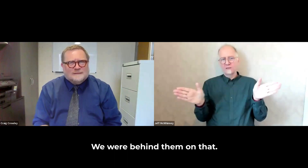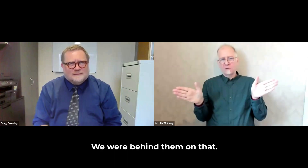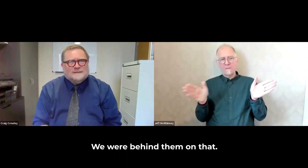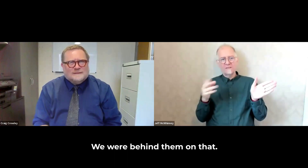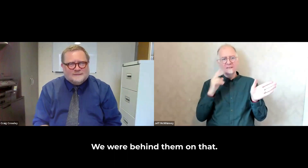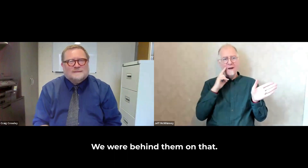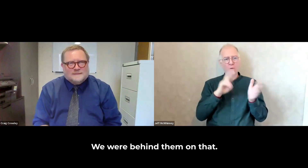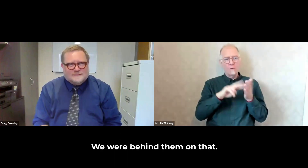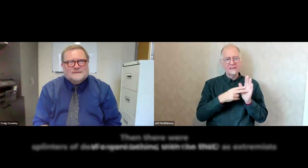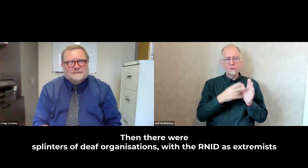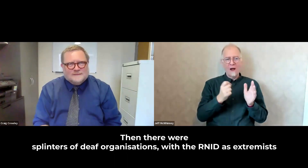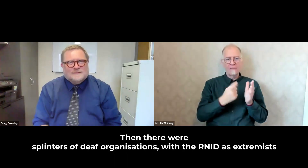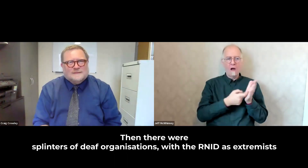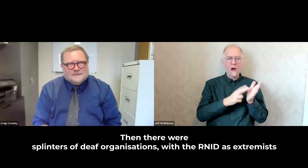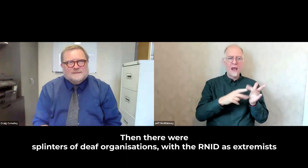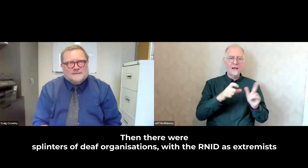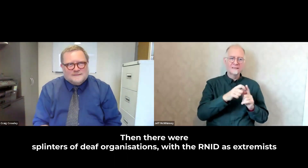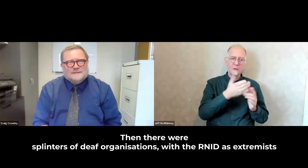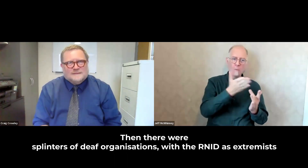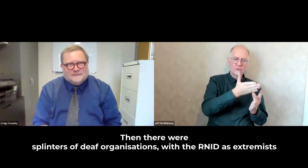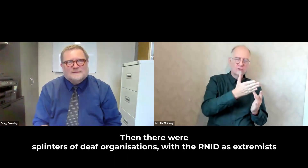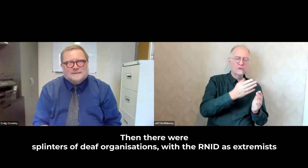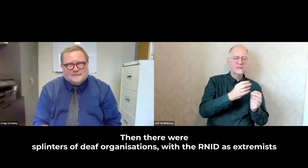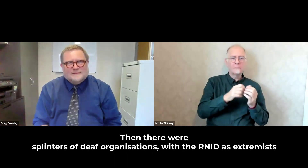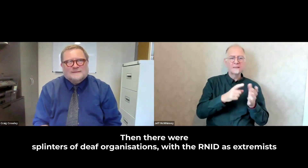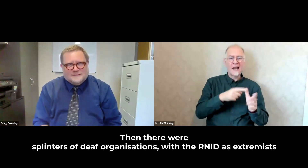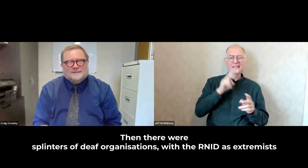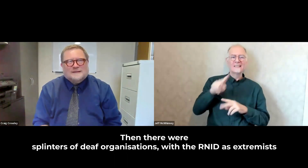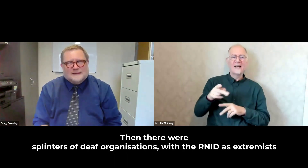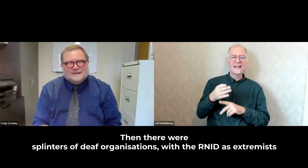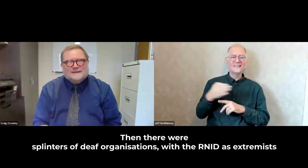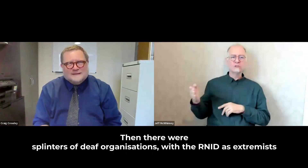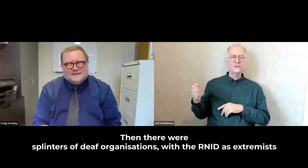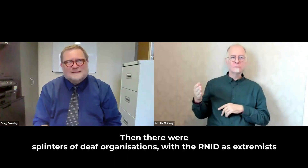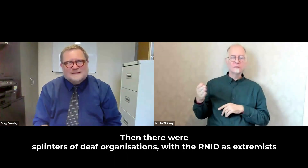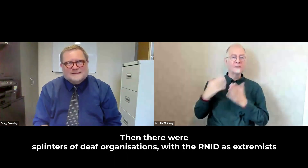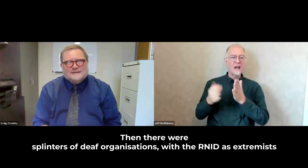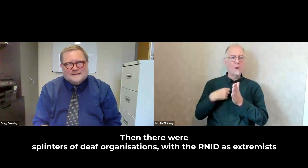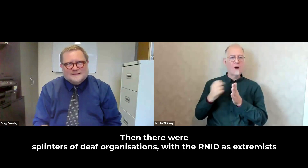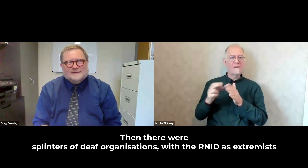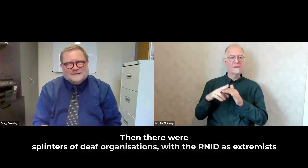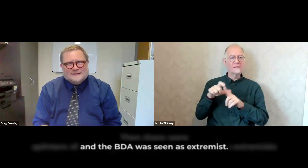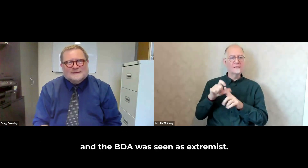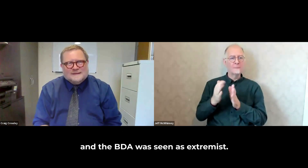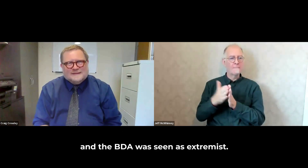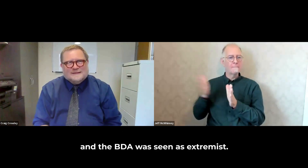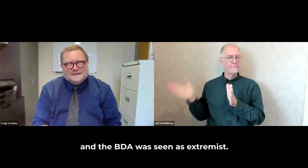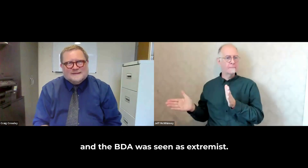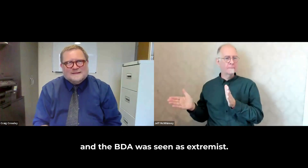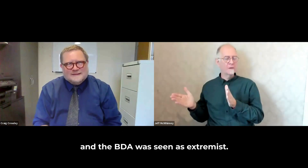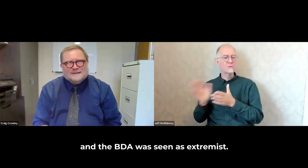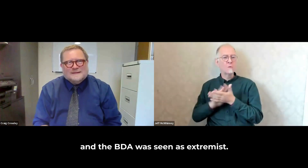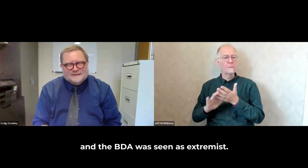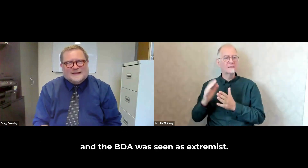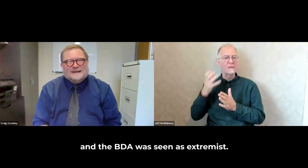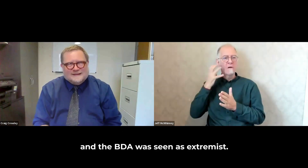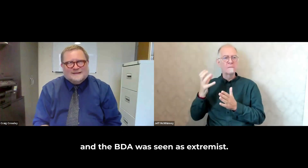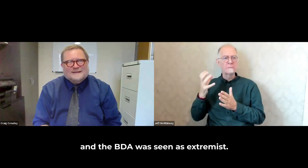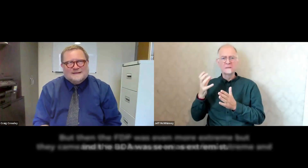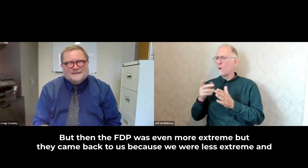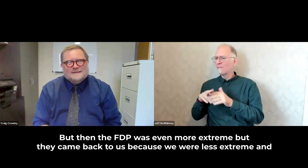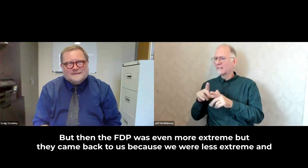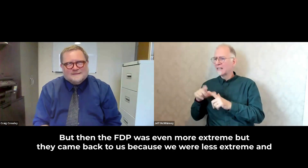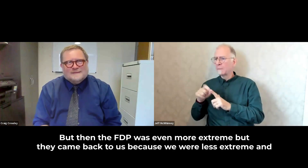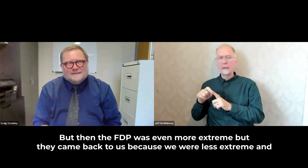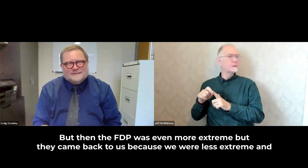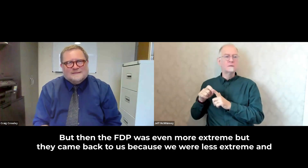were behind them on that. Then there was a splinter organization. There was between the RNIJ and the BDA was seen as